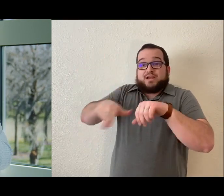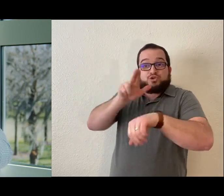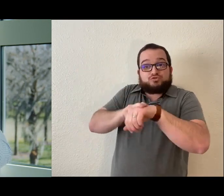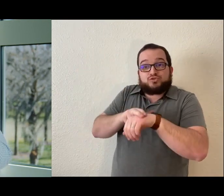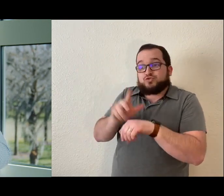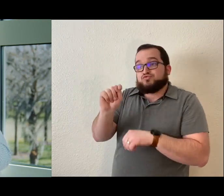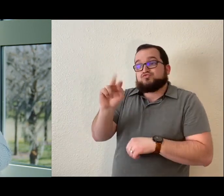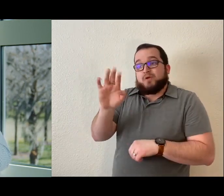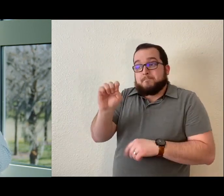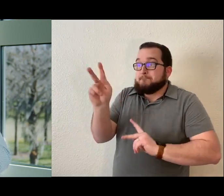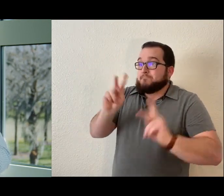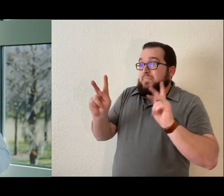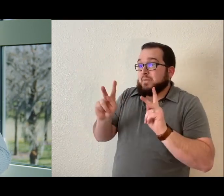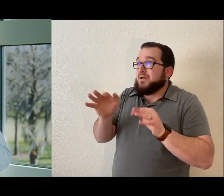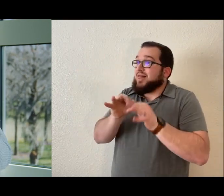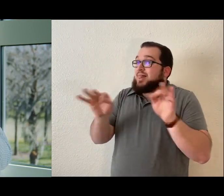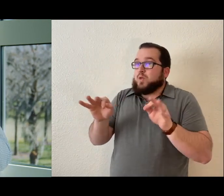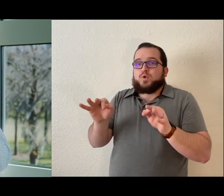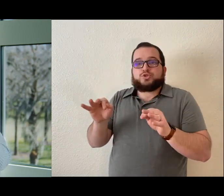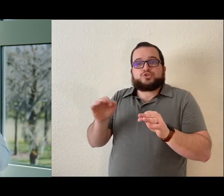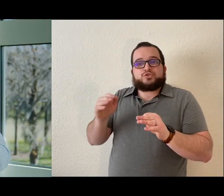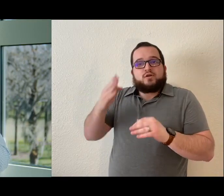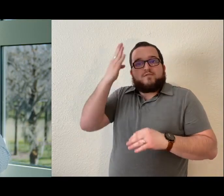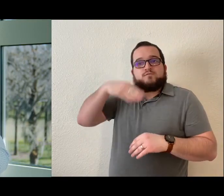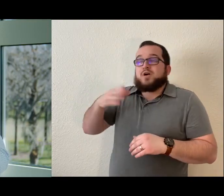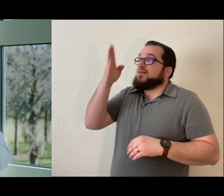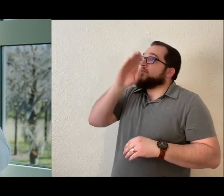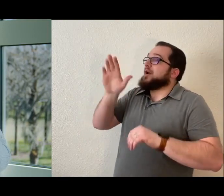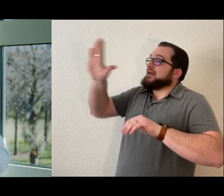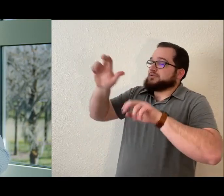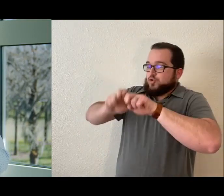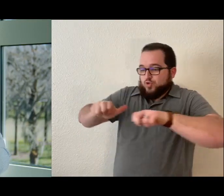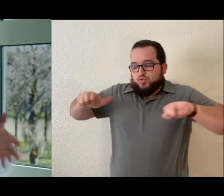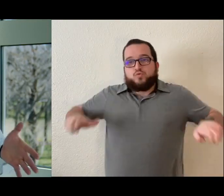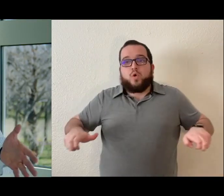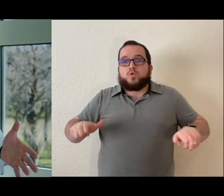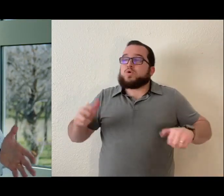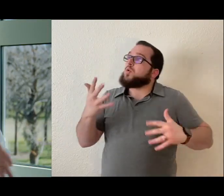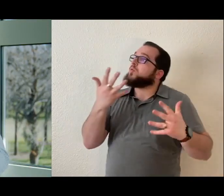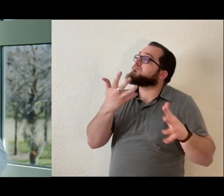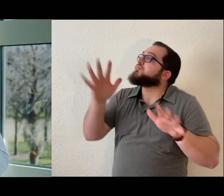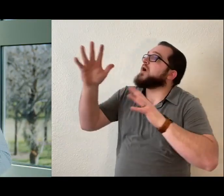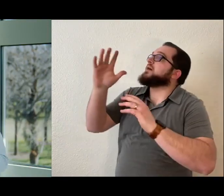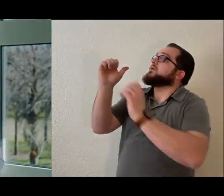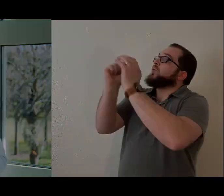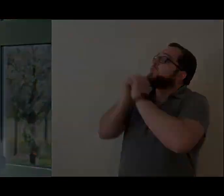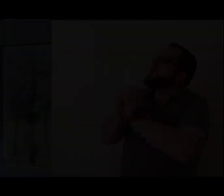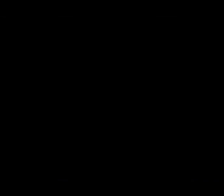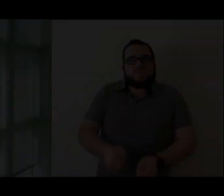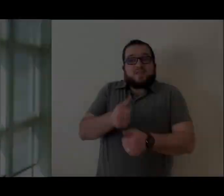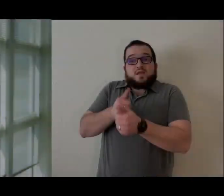language standing in front of the throne and before the Lamb in worship and praise.